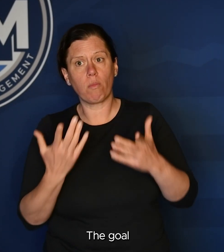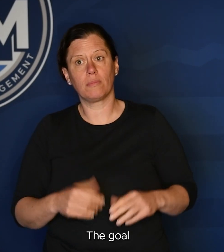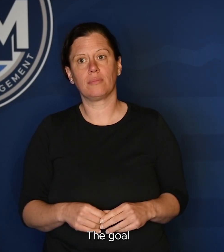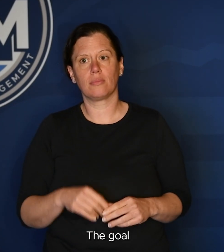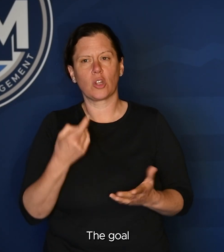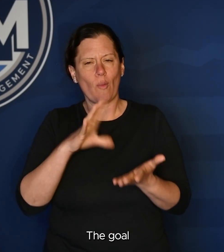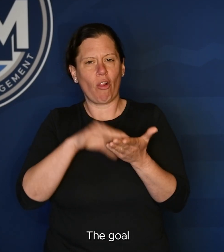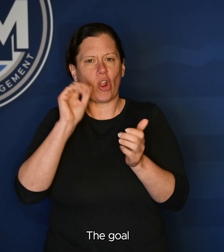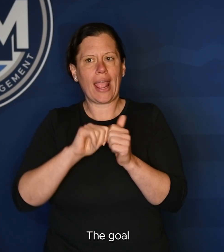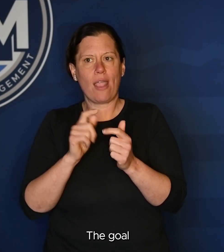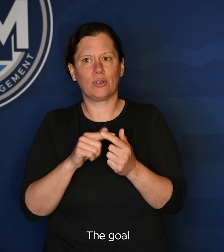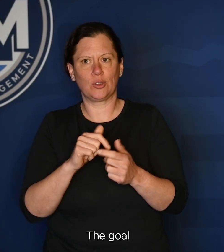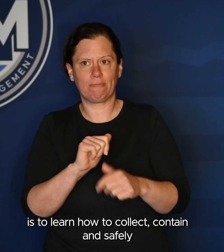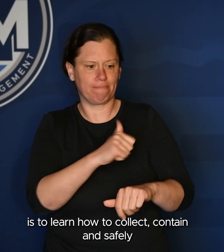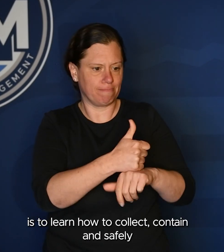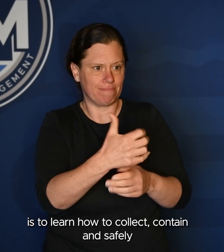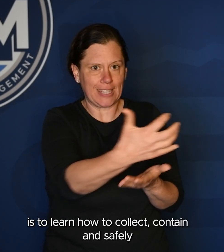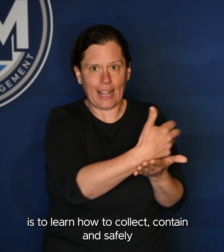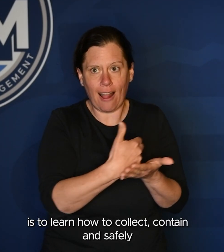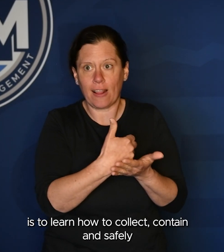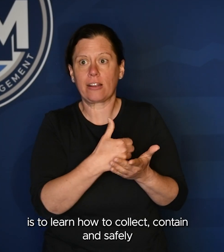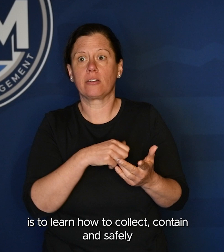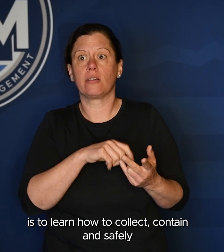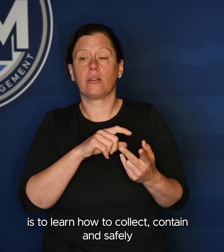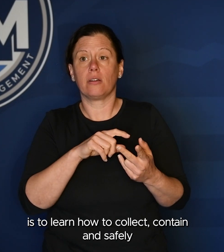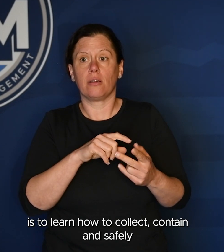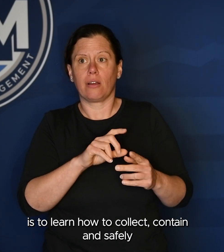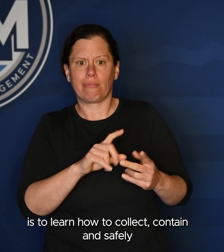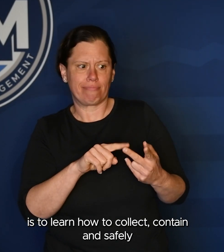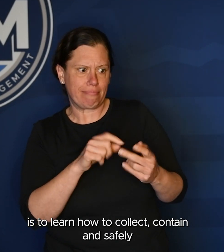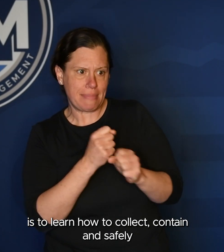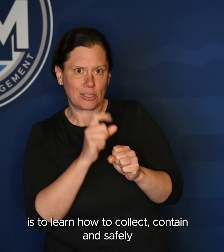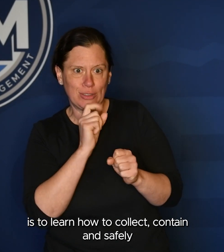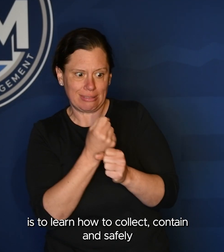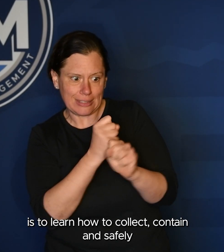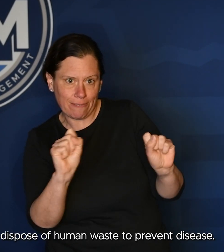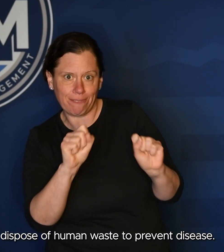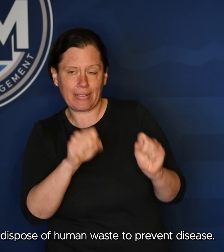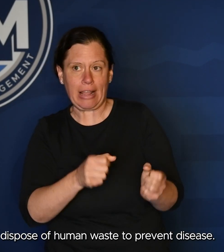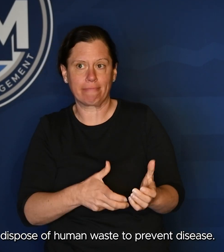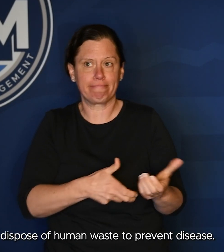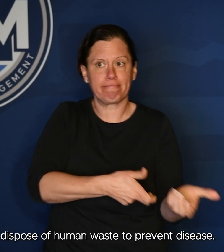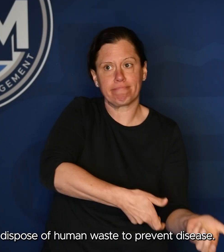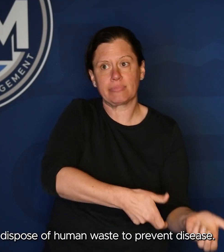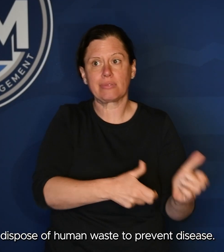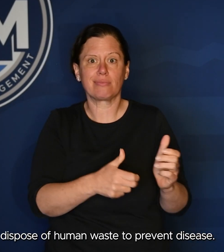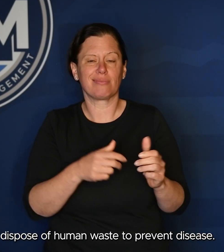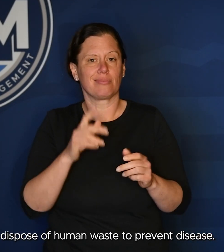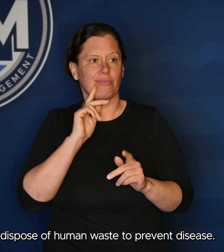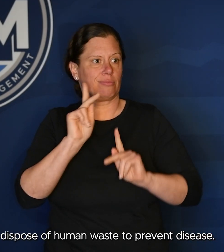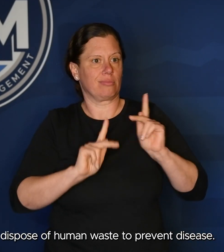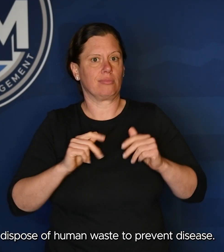goal is to learn how to collect, contain, and safely dispose of human waste to prevent